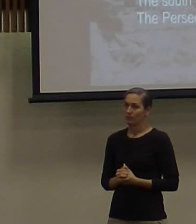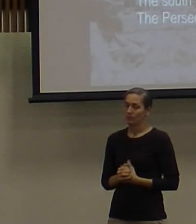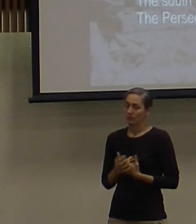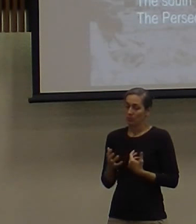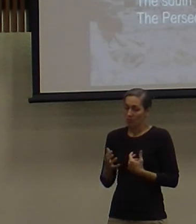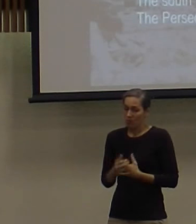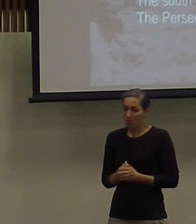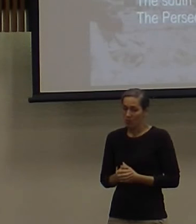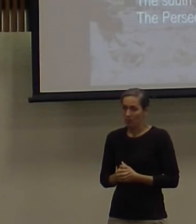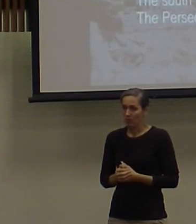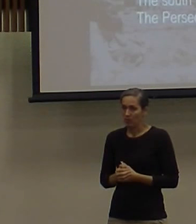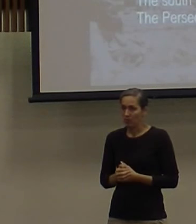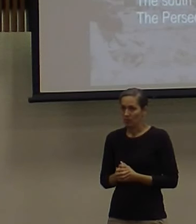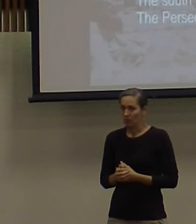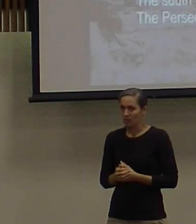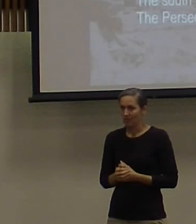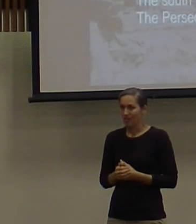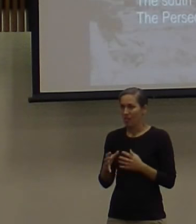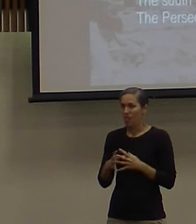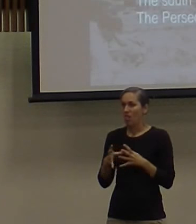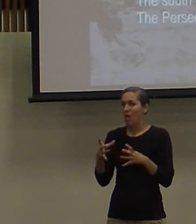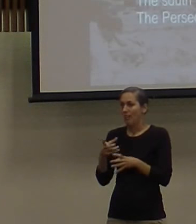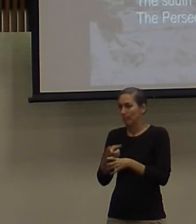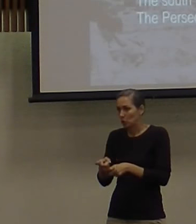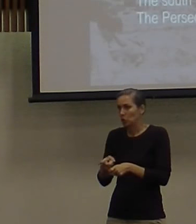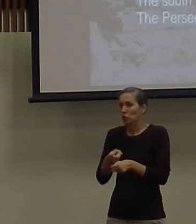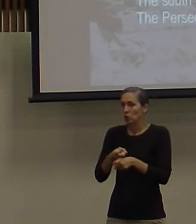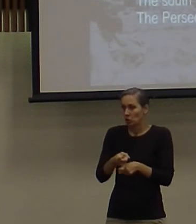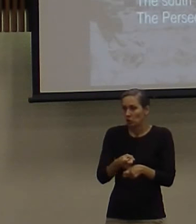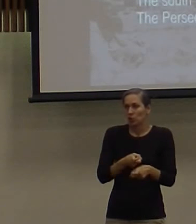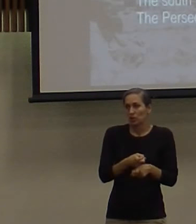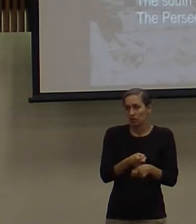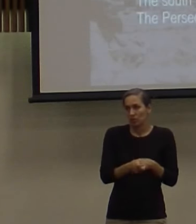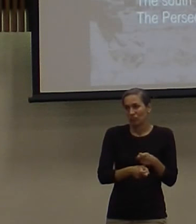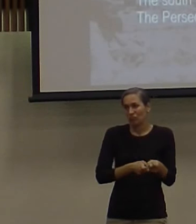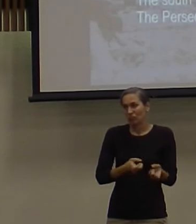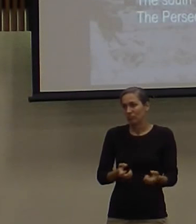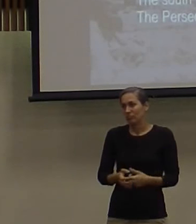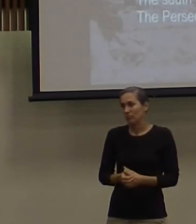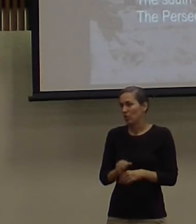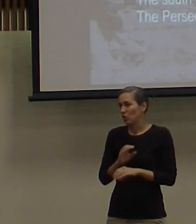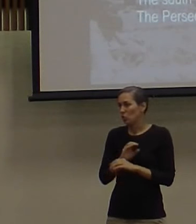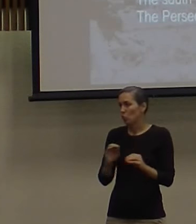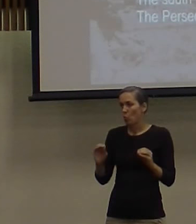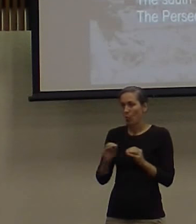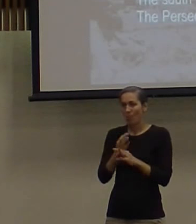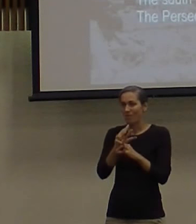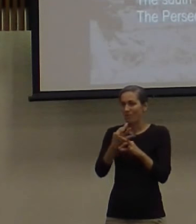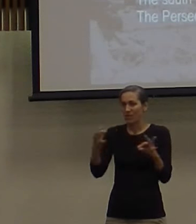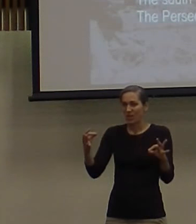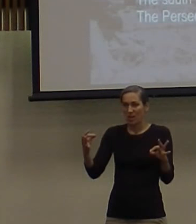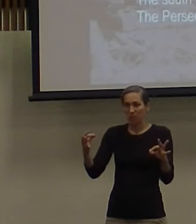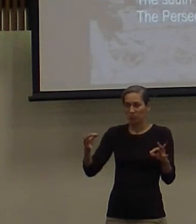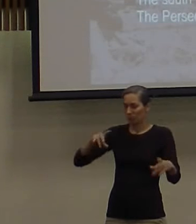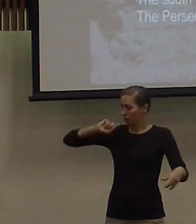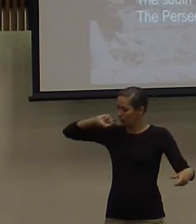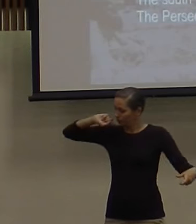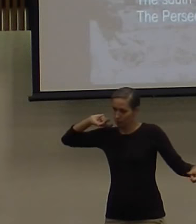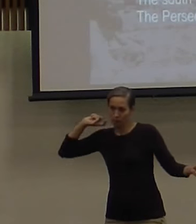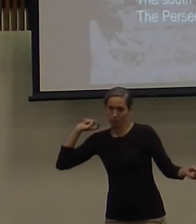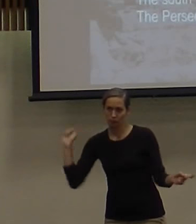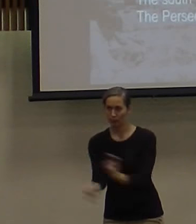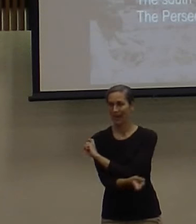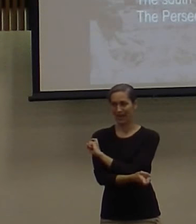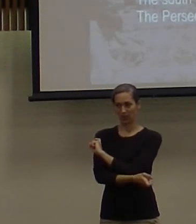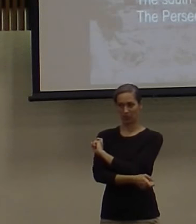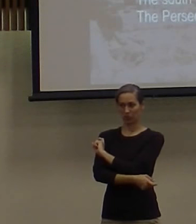so because of the severe persecution, so this time no more freedom. So suddenly changed from freedom to